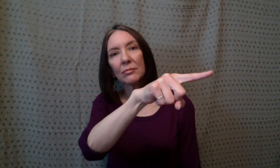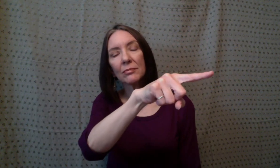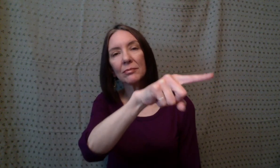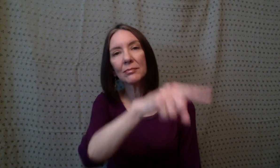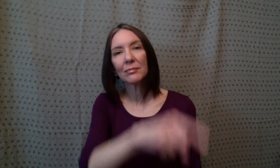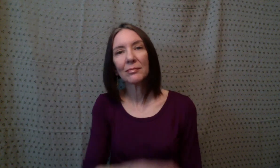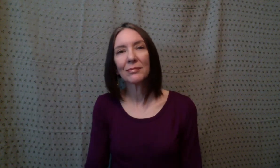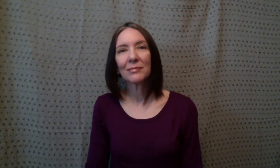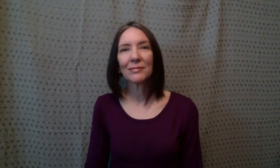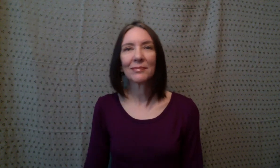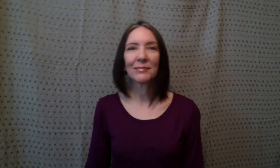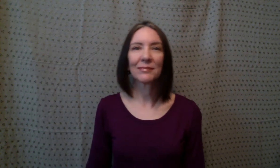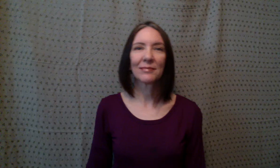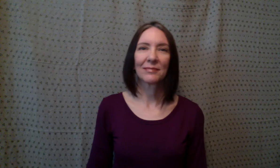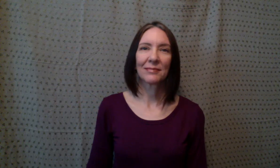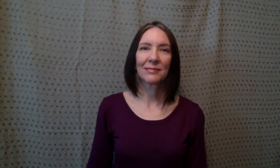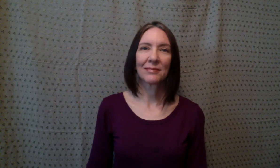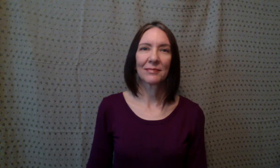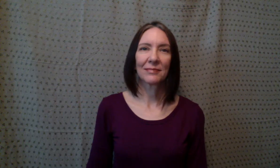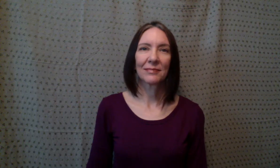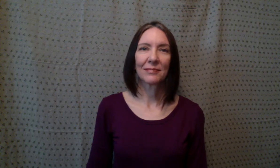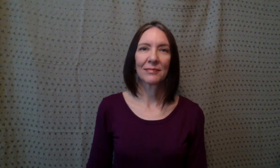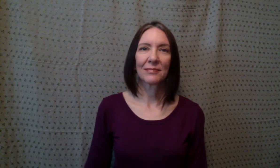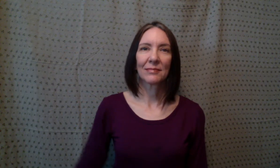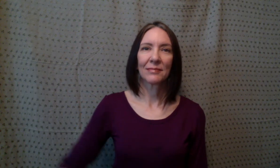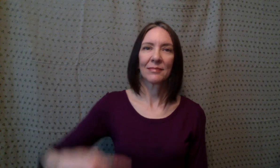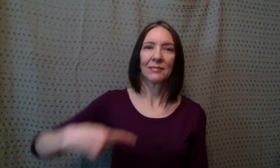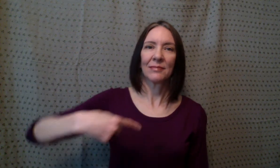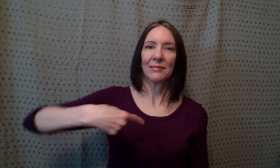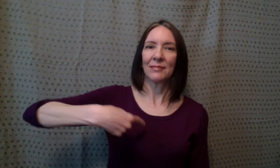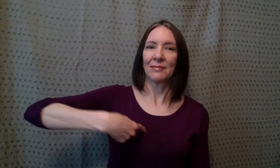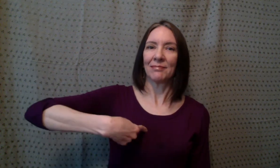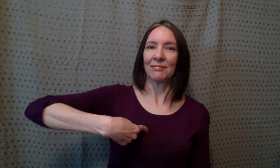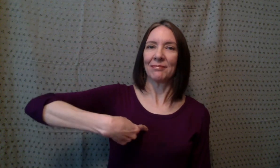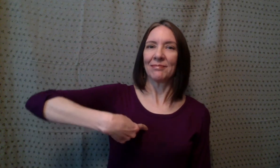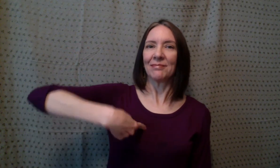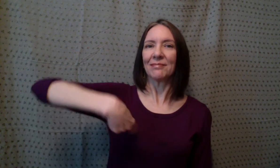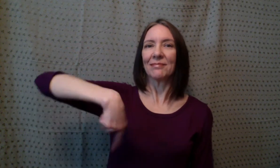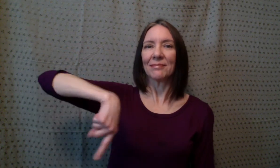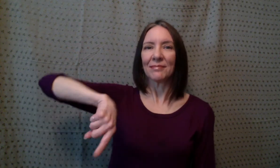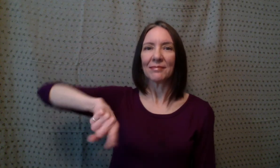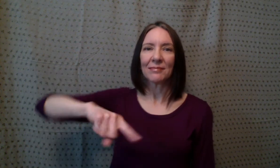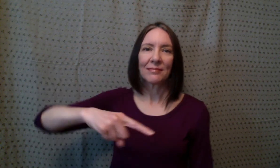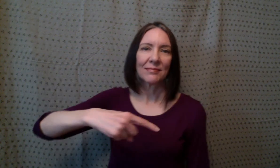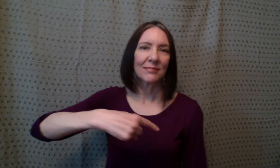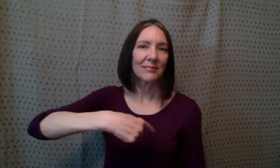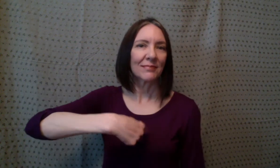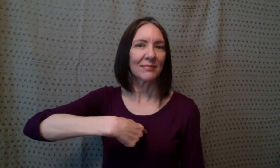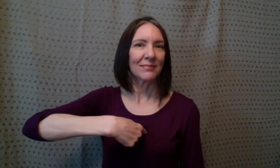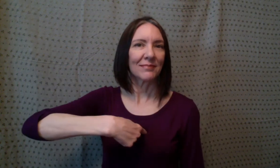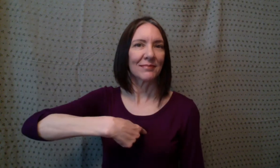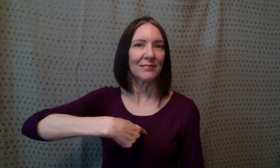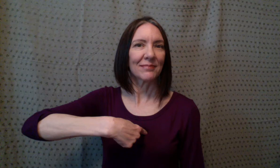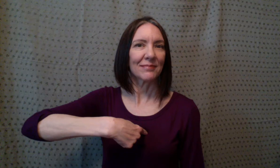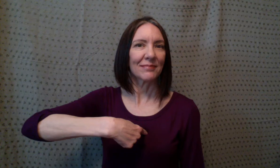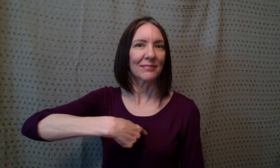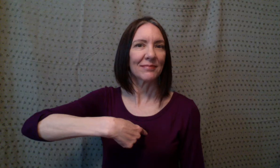The sign we combines I and they. In all cases, your eye